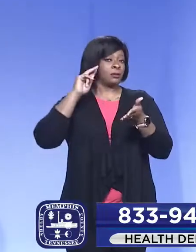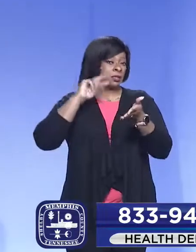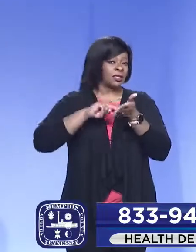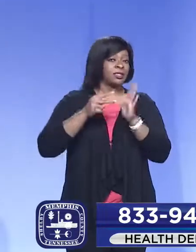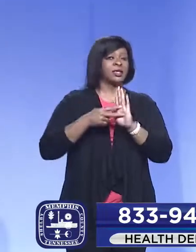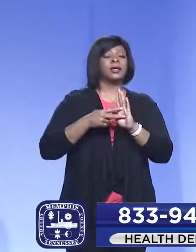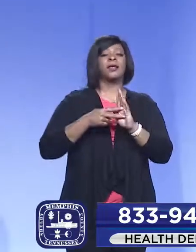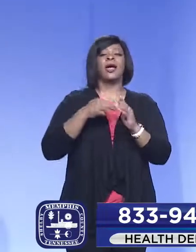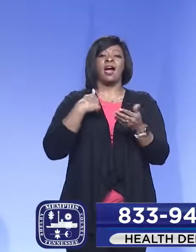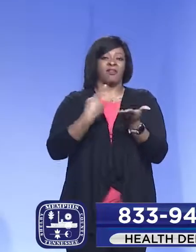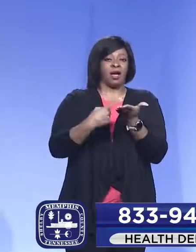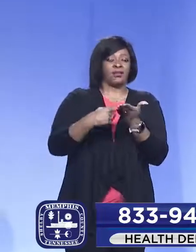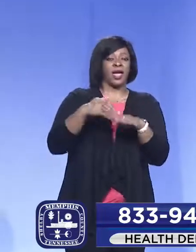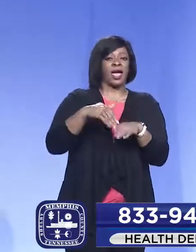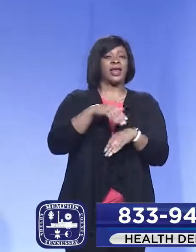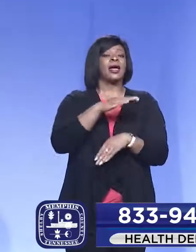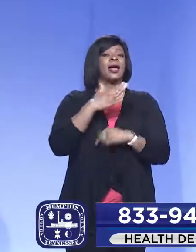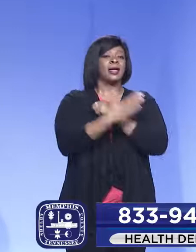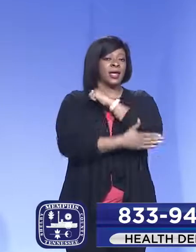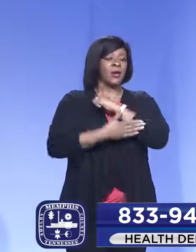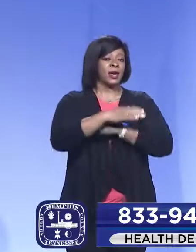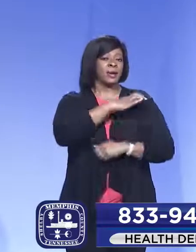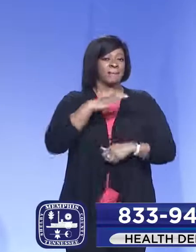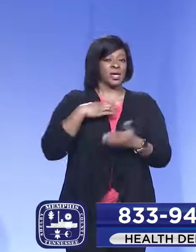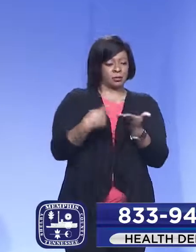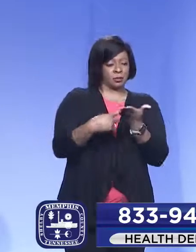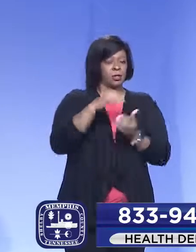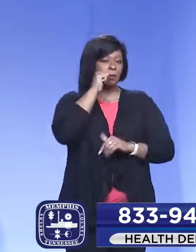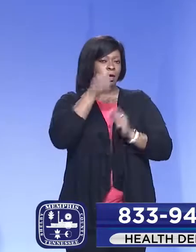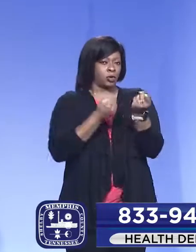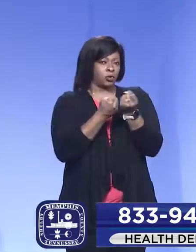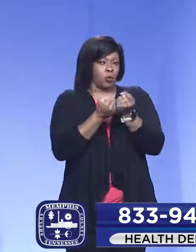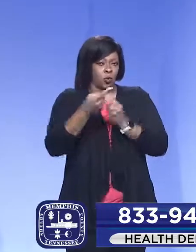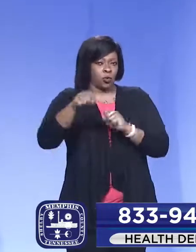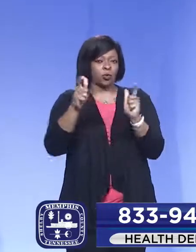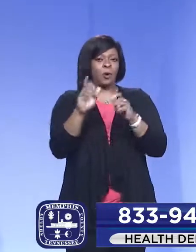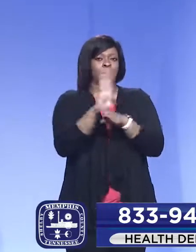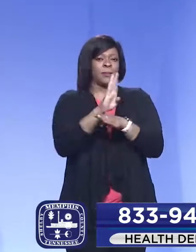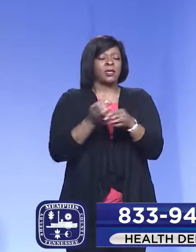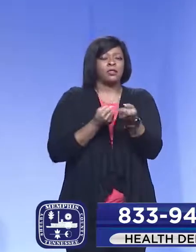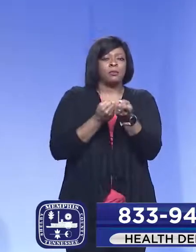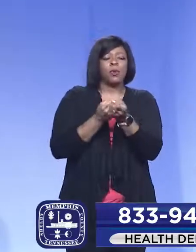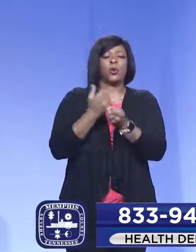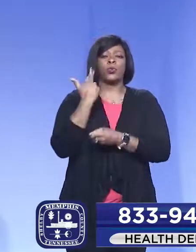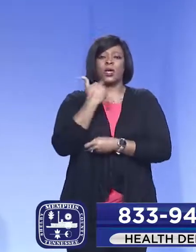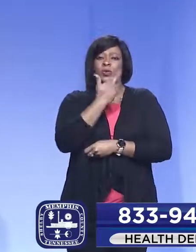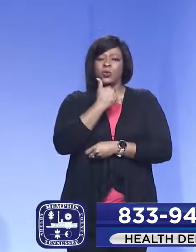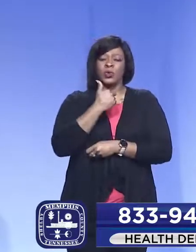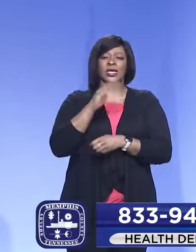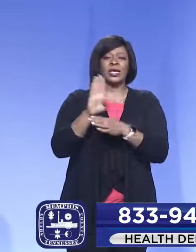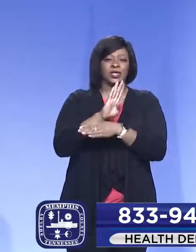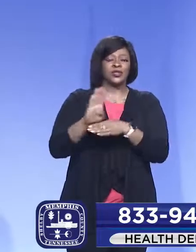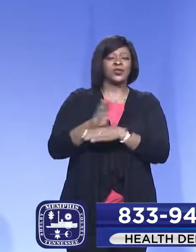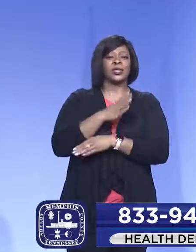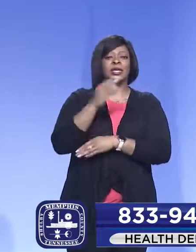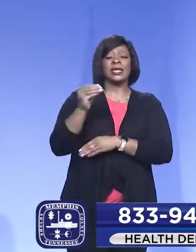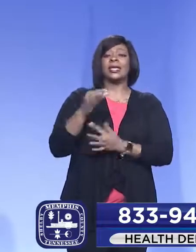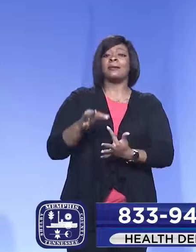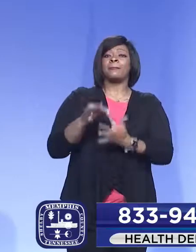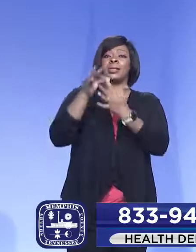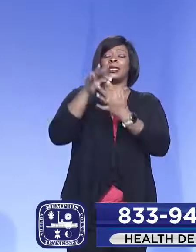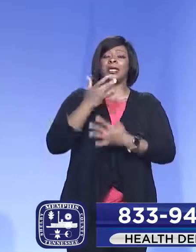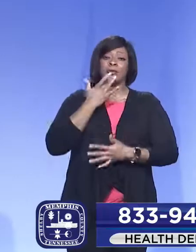conversation at the County Commission tomorrow about supporting small business, supporting the restaurant industry, and in